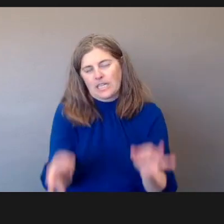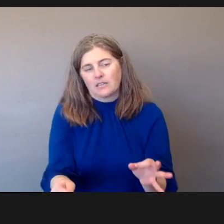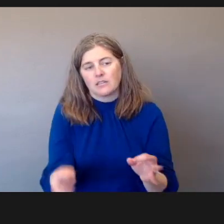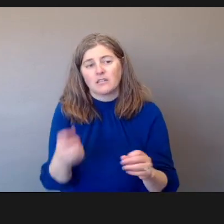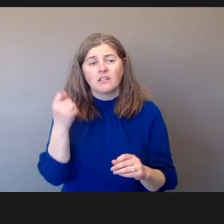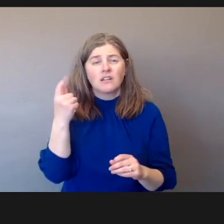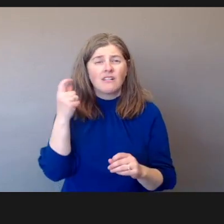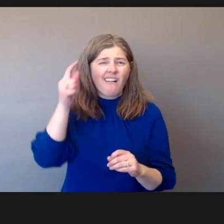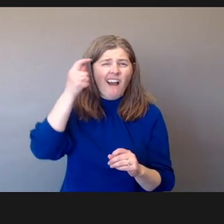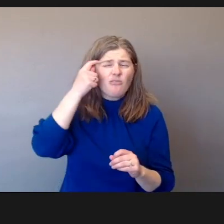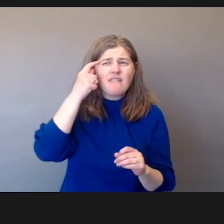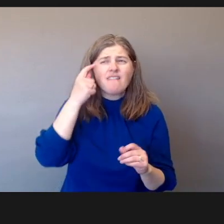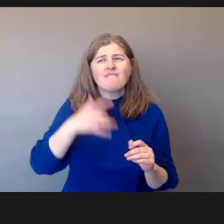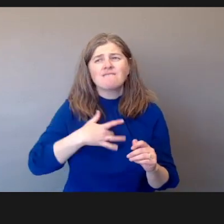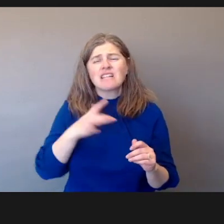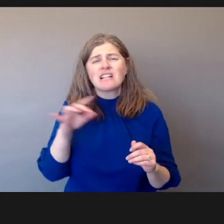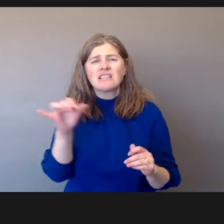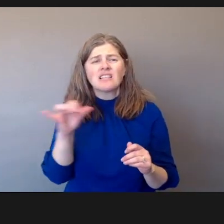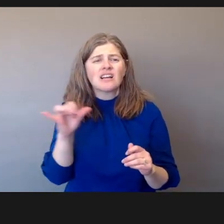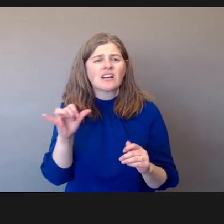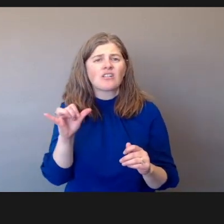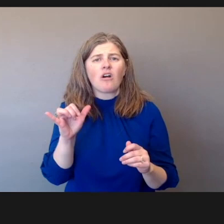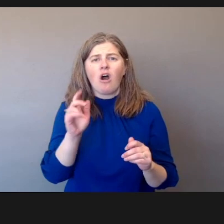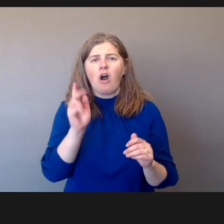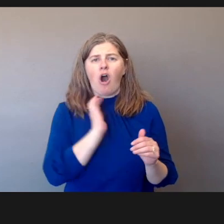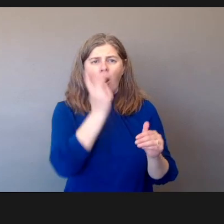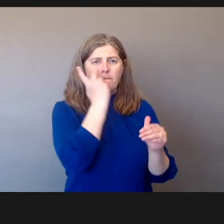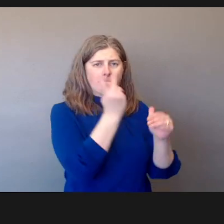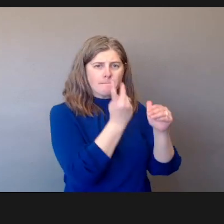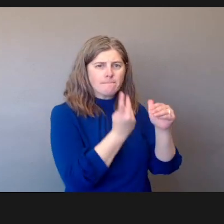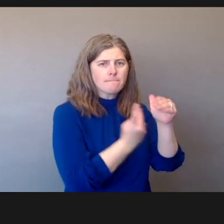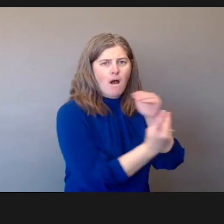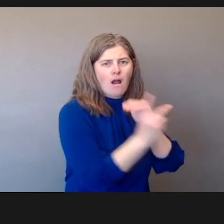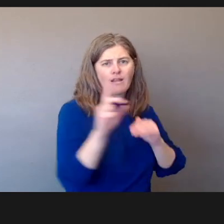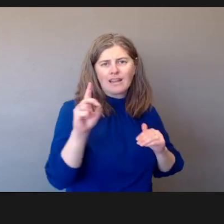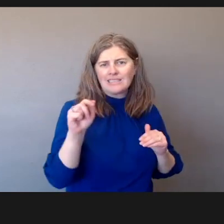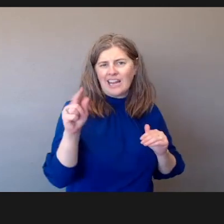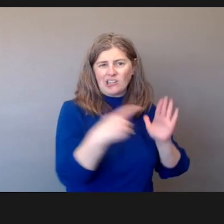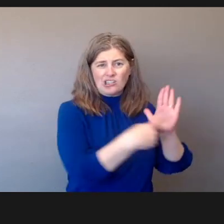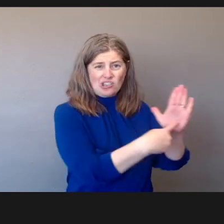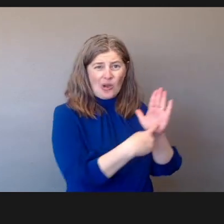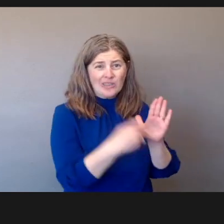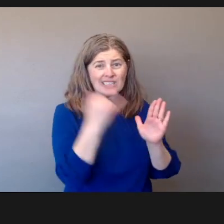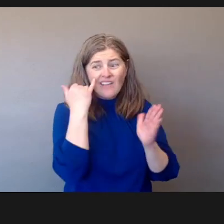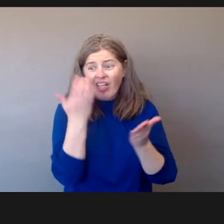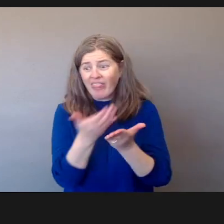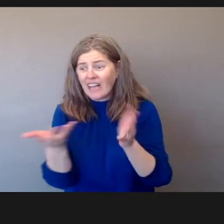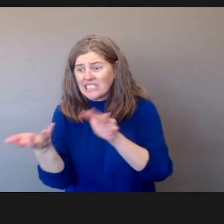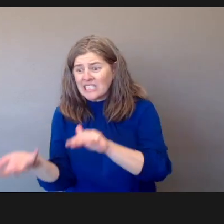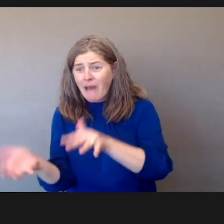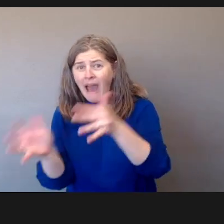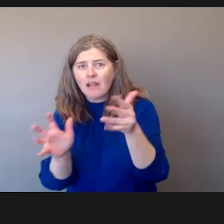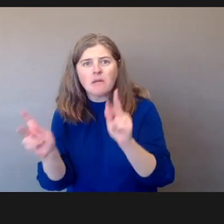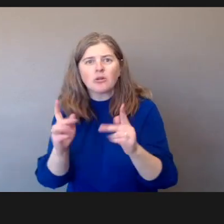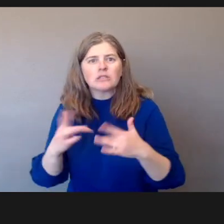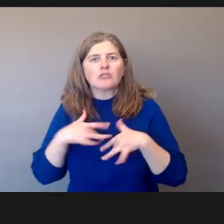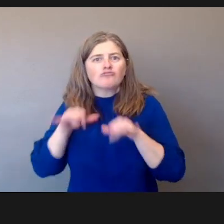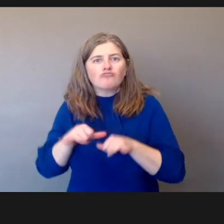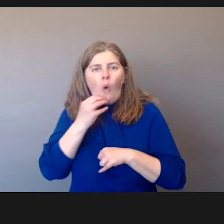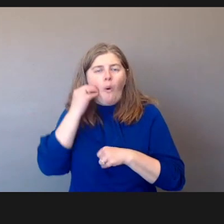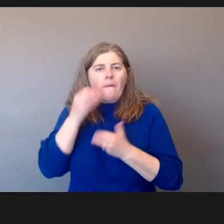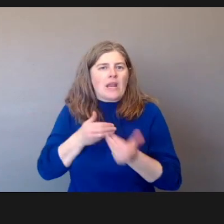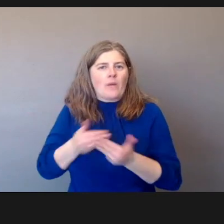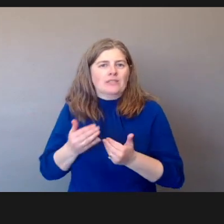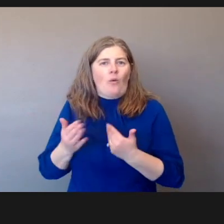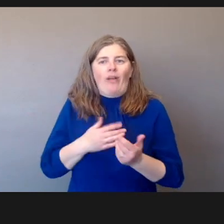government. I also think that all of our modeling data shows that when things get bad, people hunker down, whether we tell